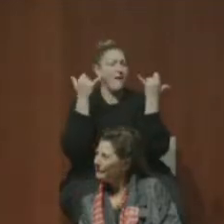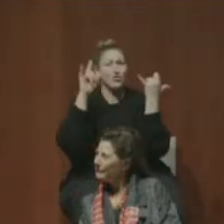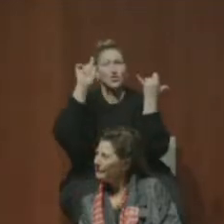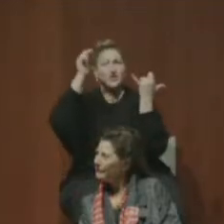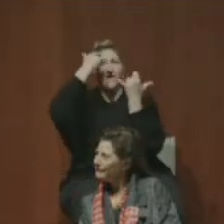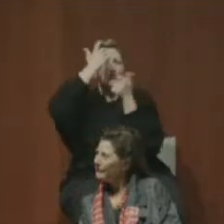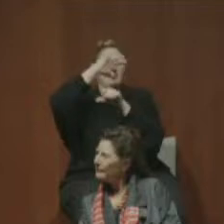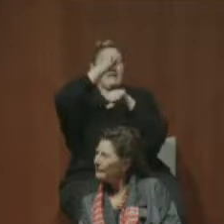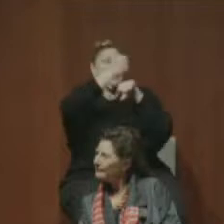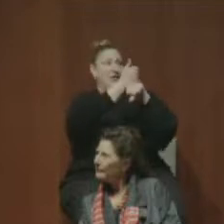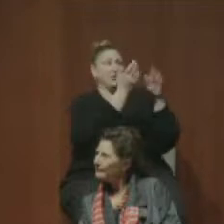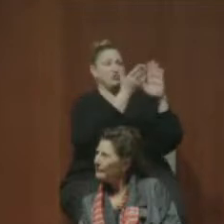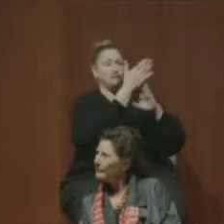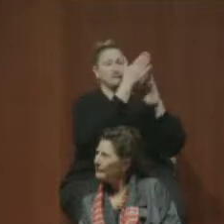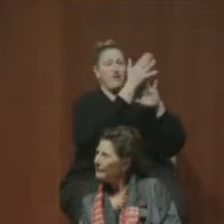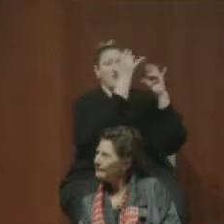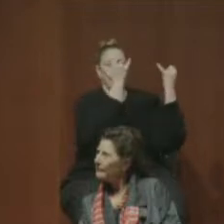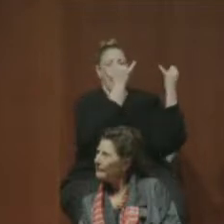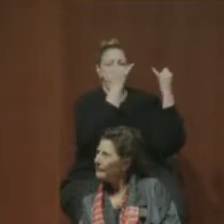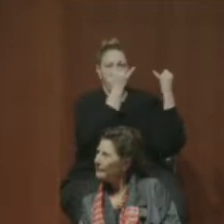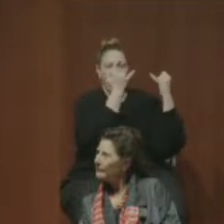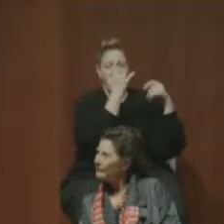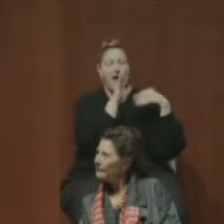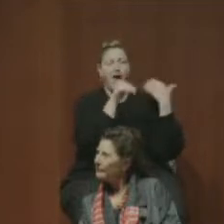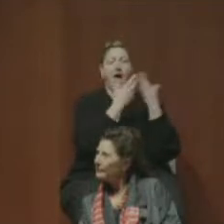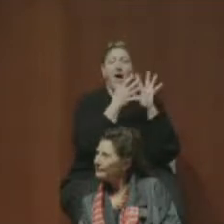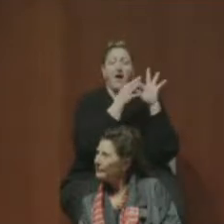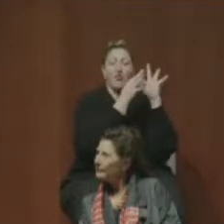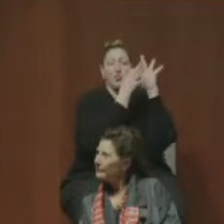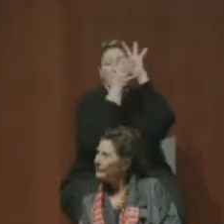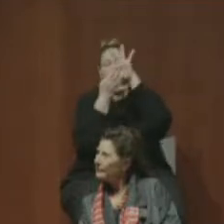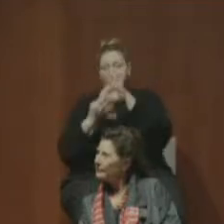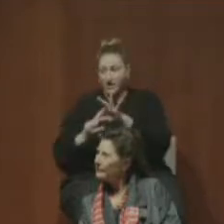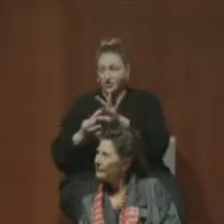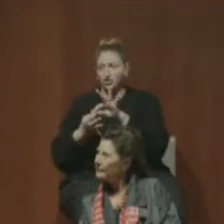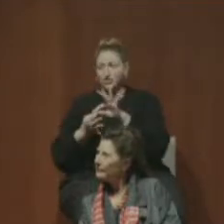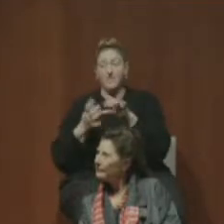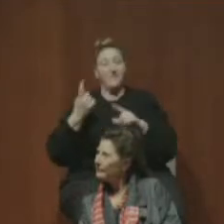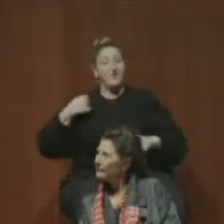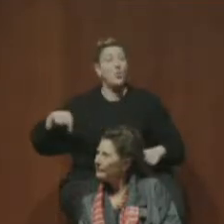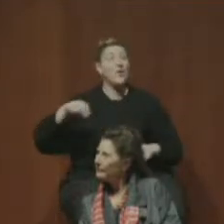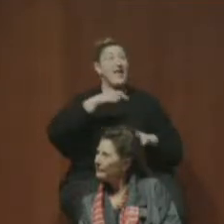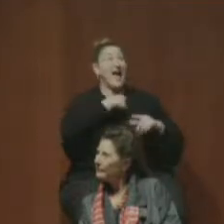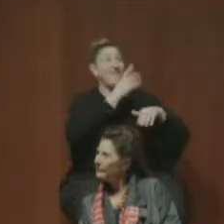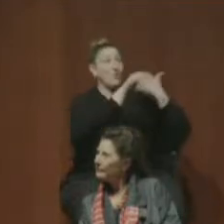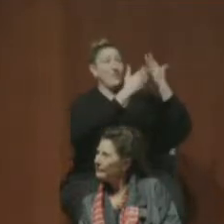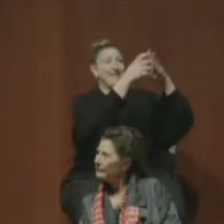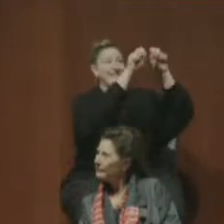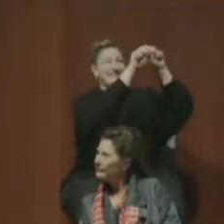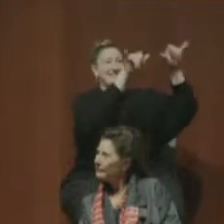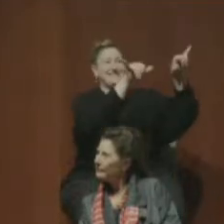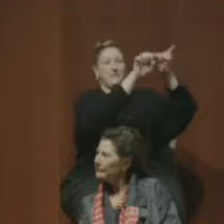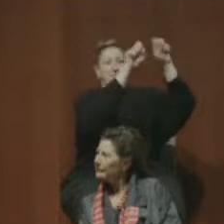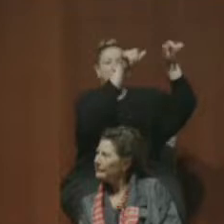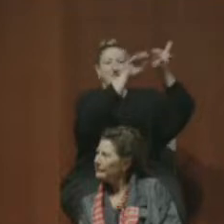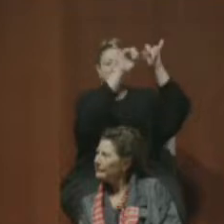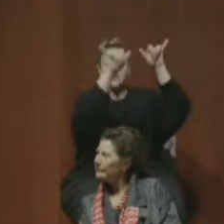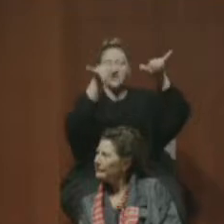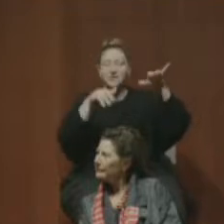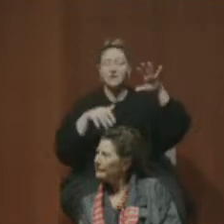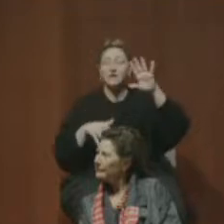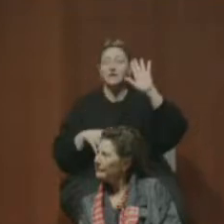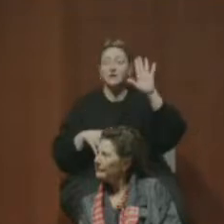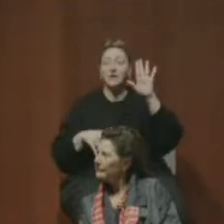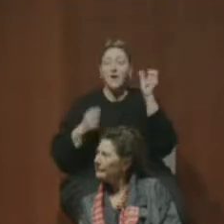constituted, and in terms of the relationship we have with this institution. There are a lot of people for whom